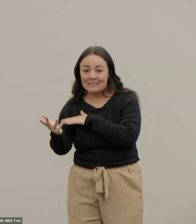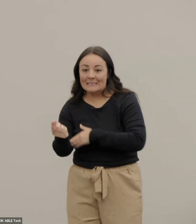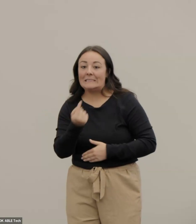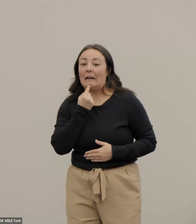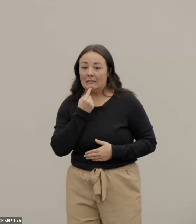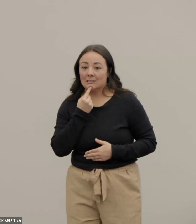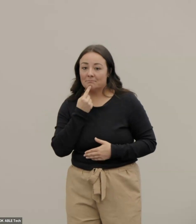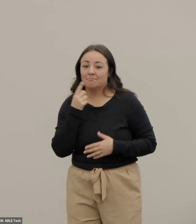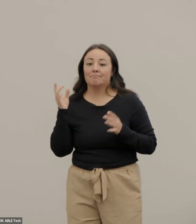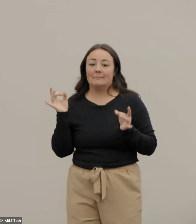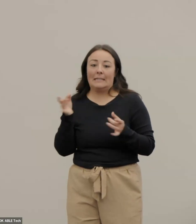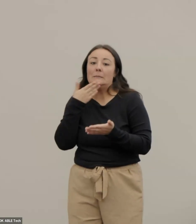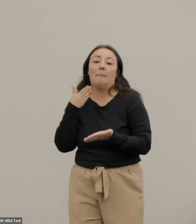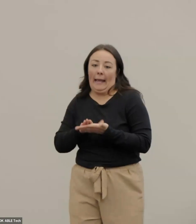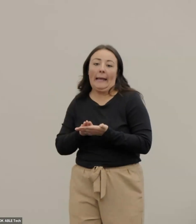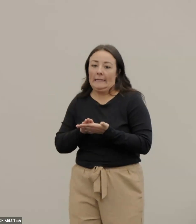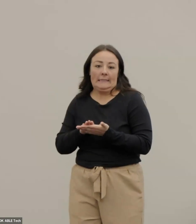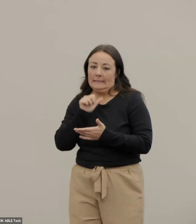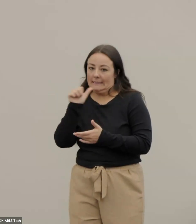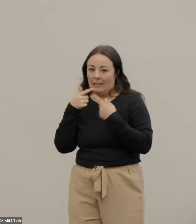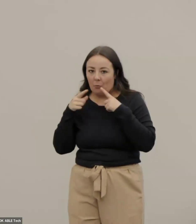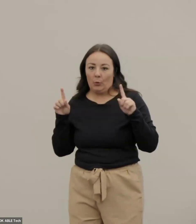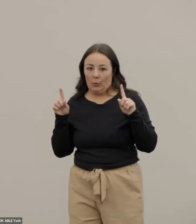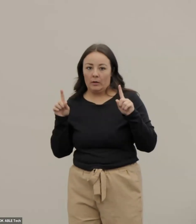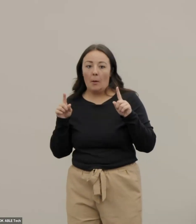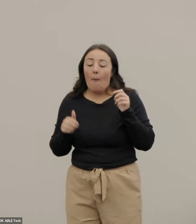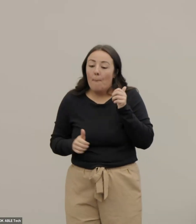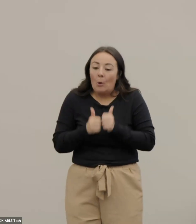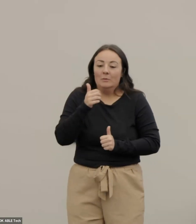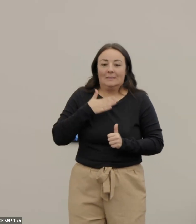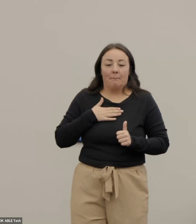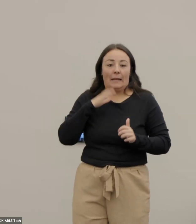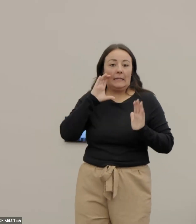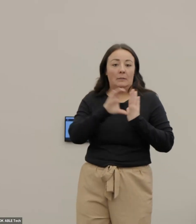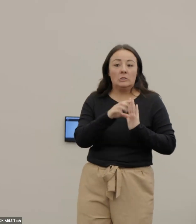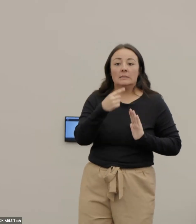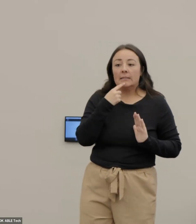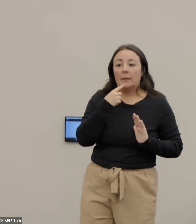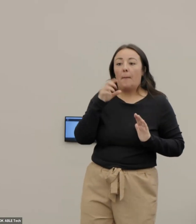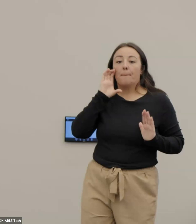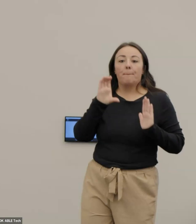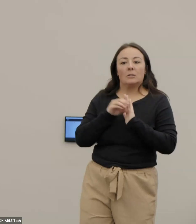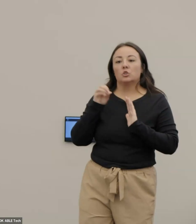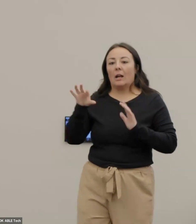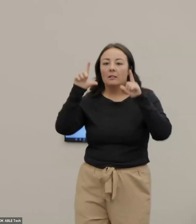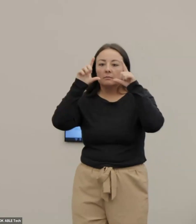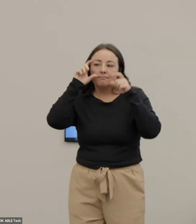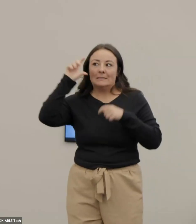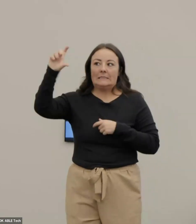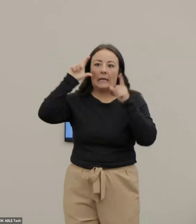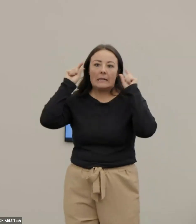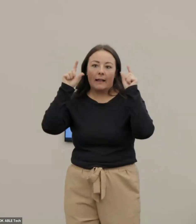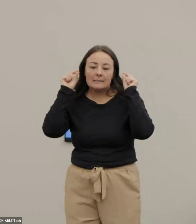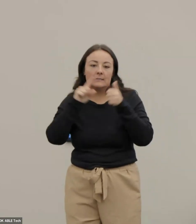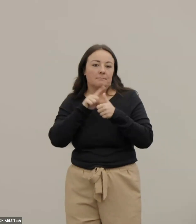It's bad. Most of my images say image of sunglasses or image of a sign, you know what